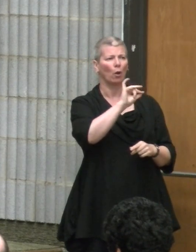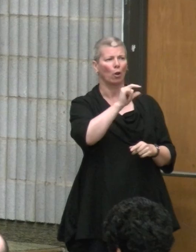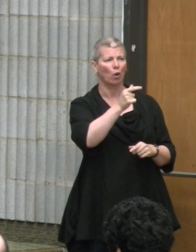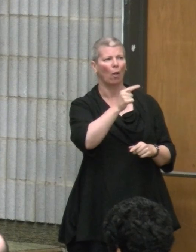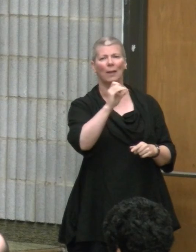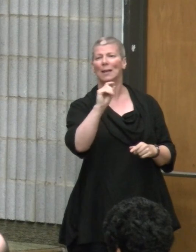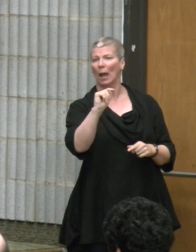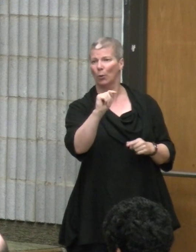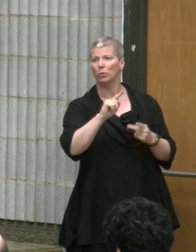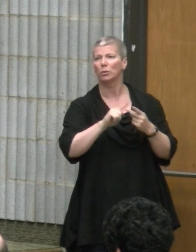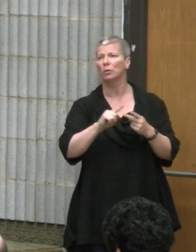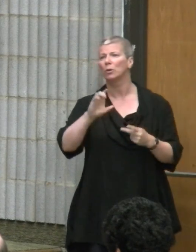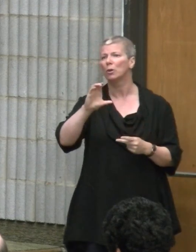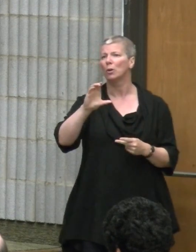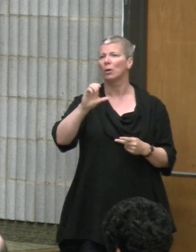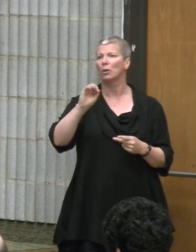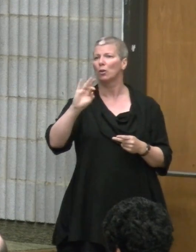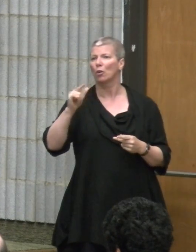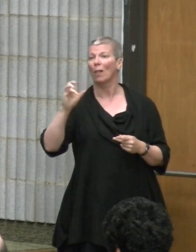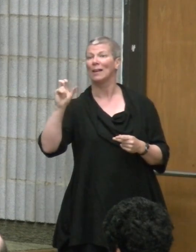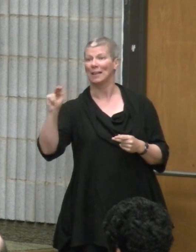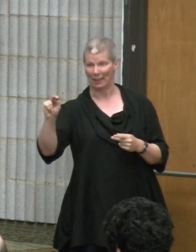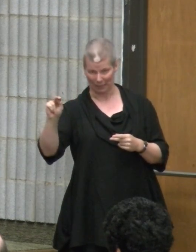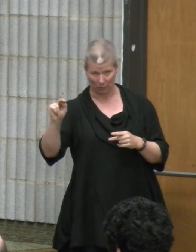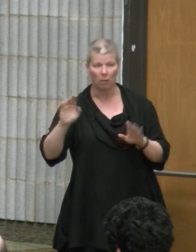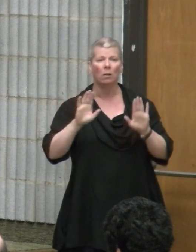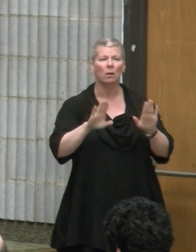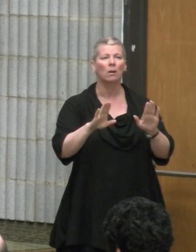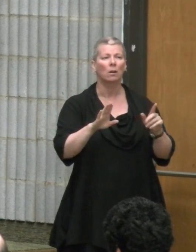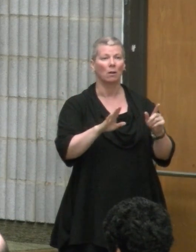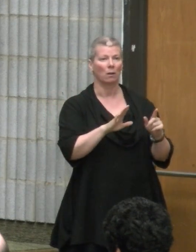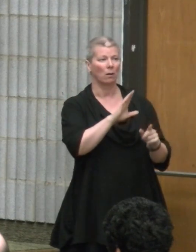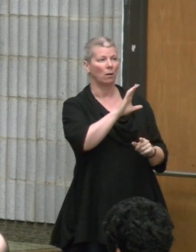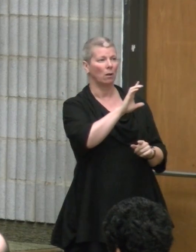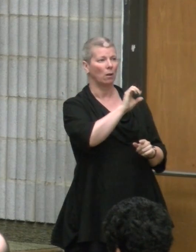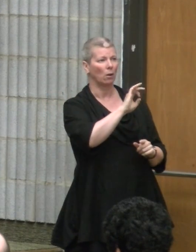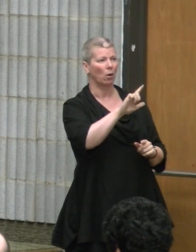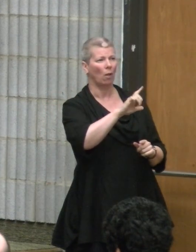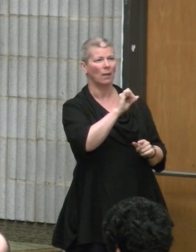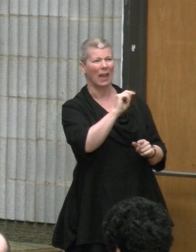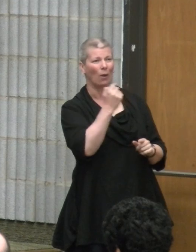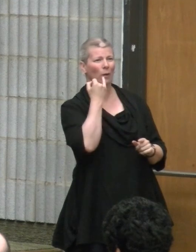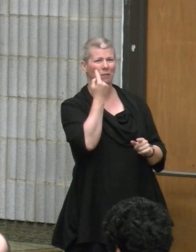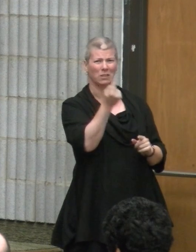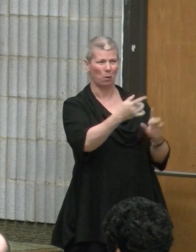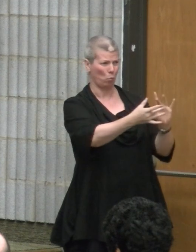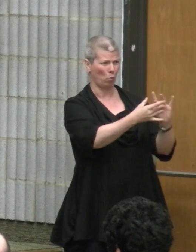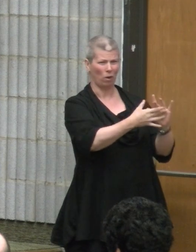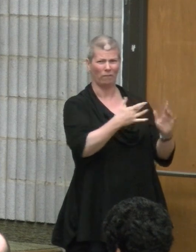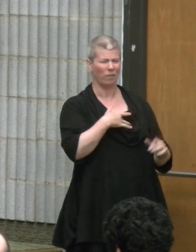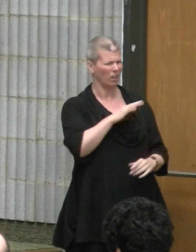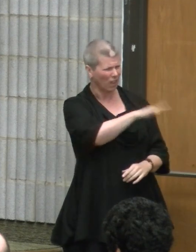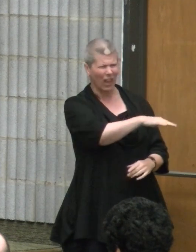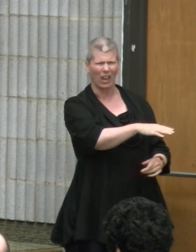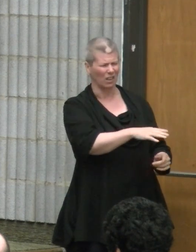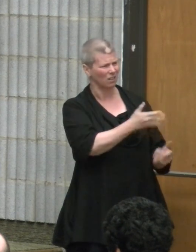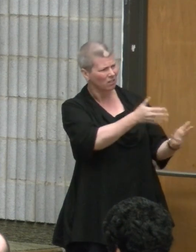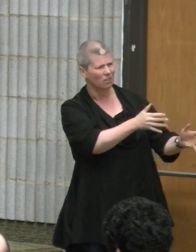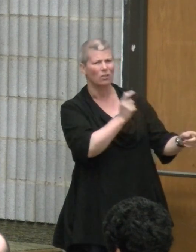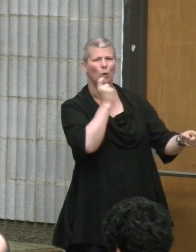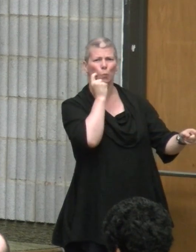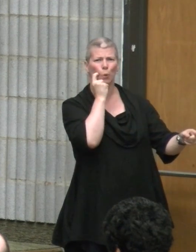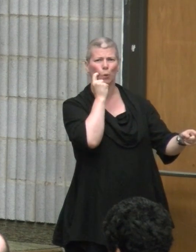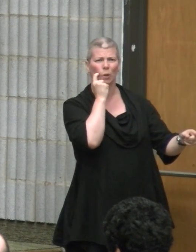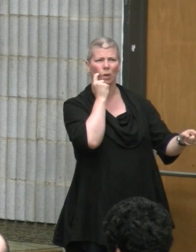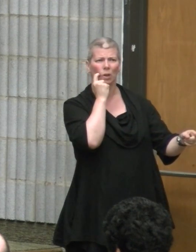calling out is when someone does something problematic and you say, hey, that was problematic for whatever reason. And calling out